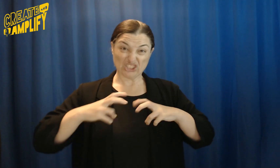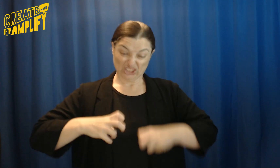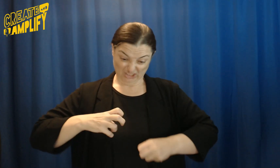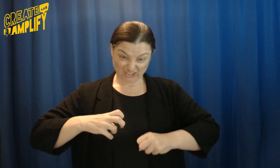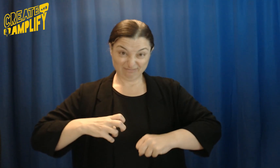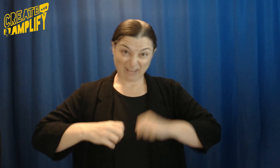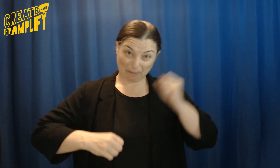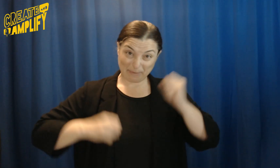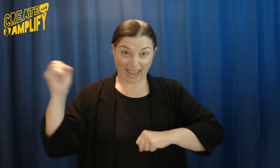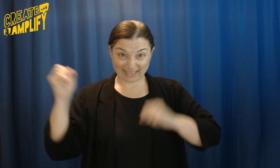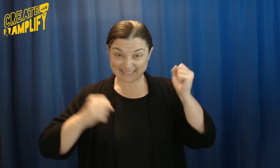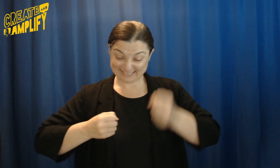me. I feel like I'll